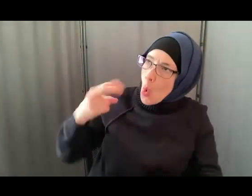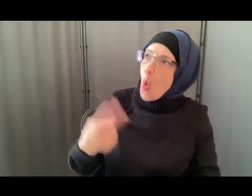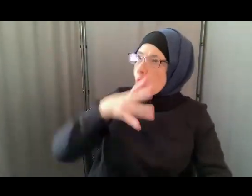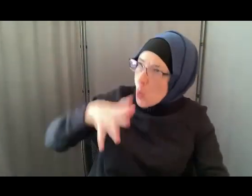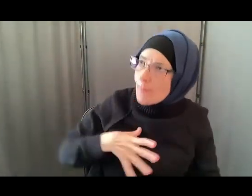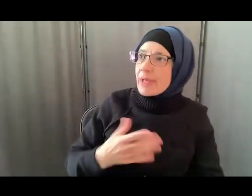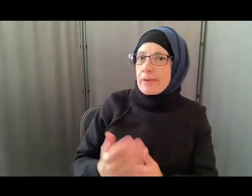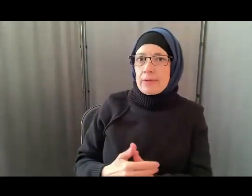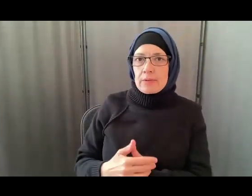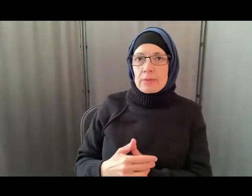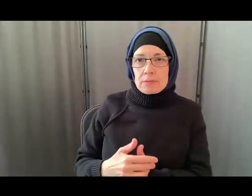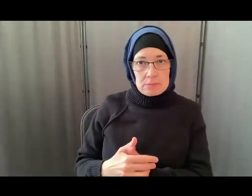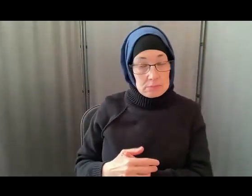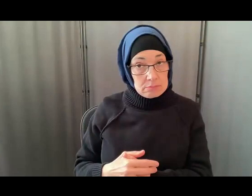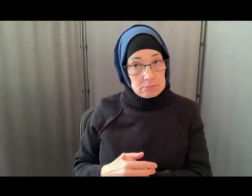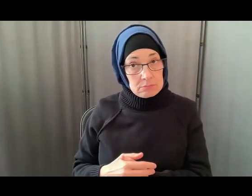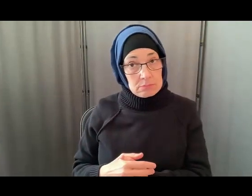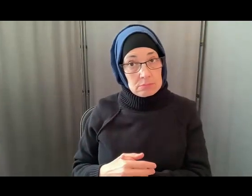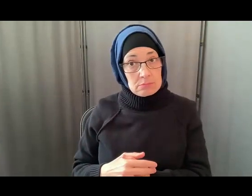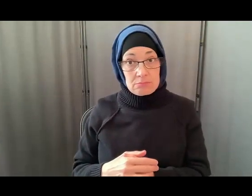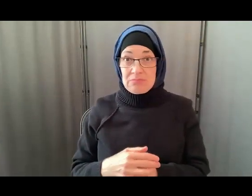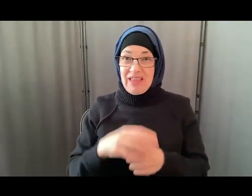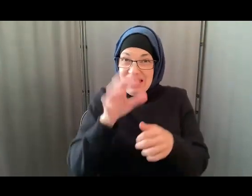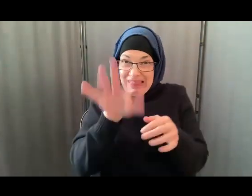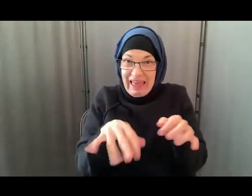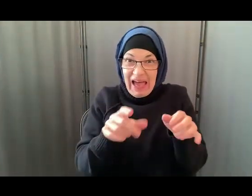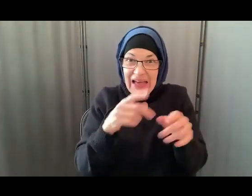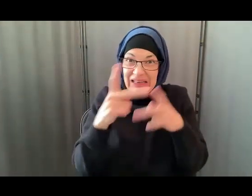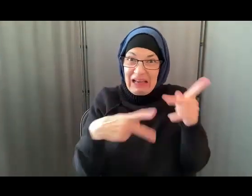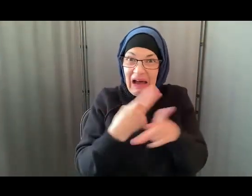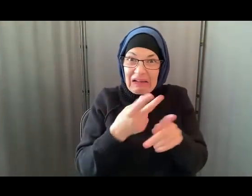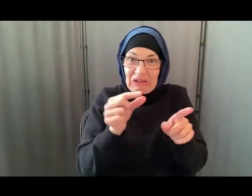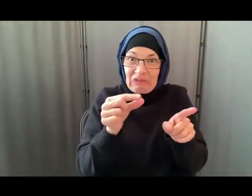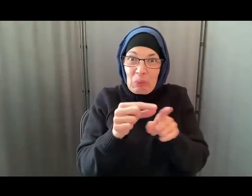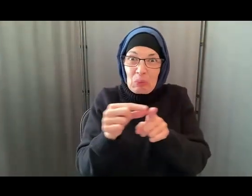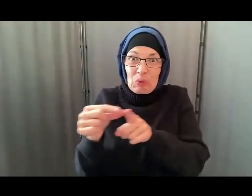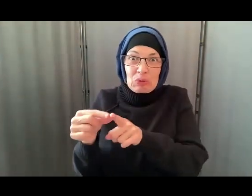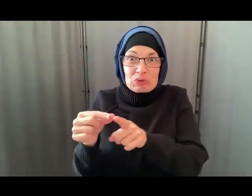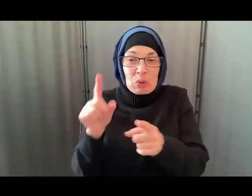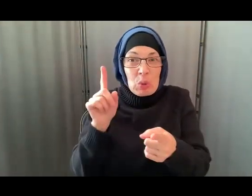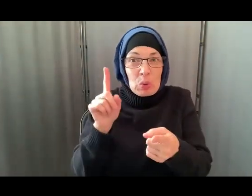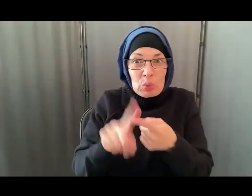Such a language by anyone towards his or her mother,